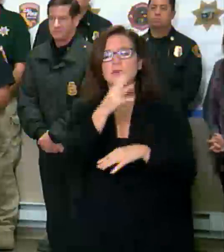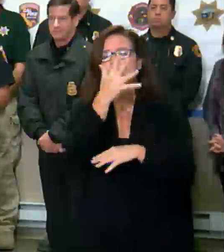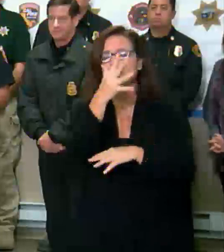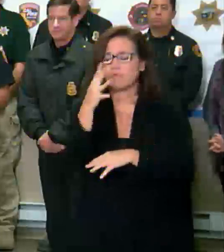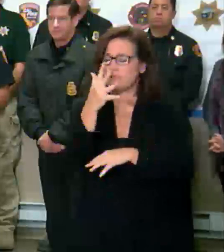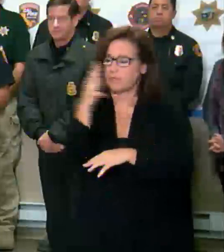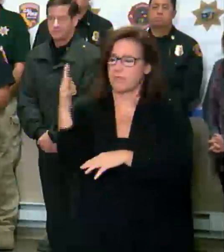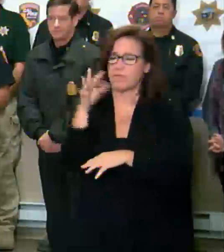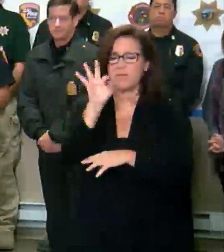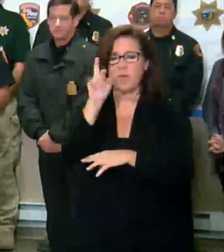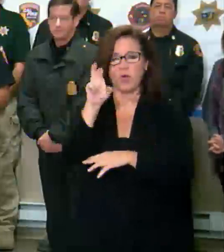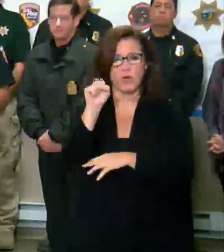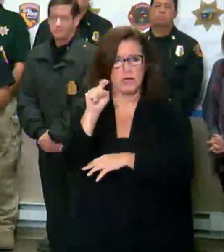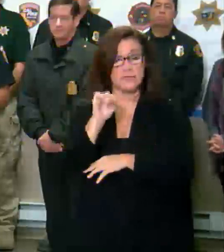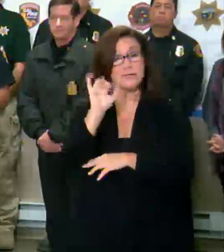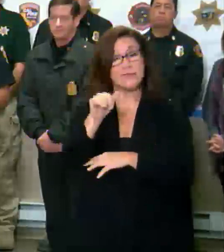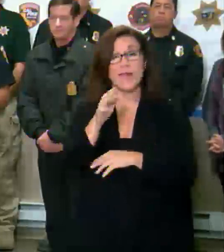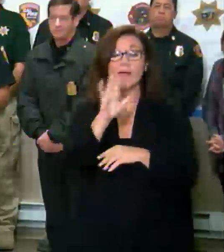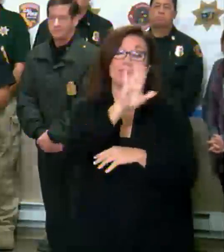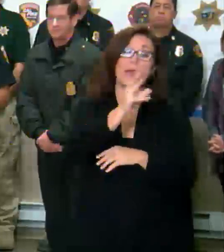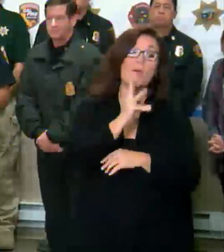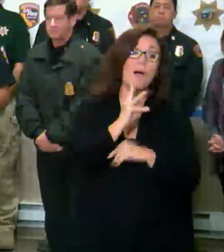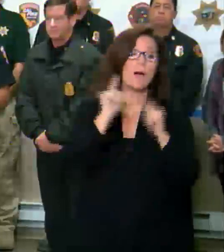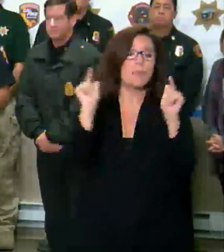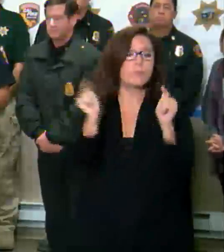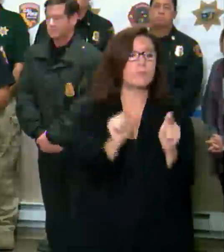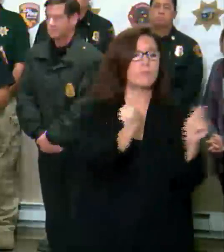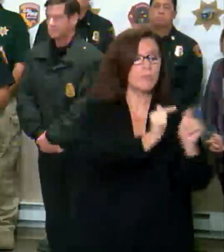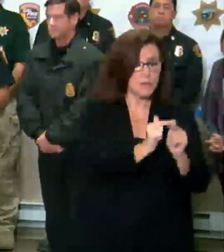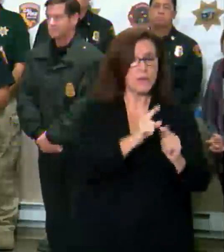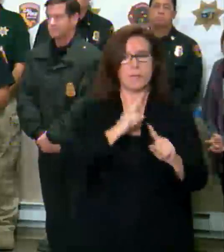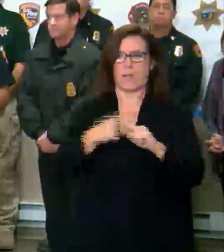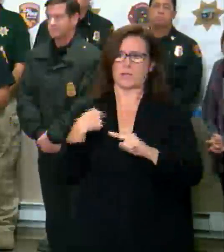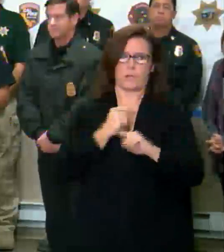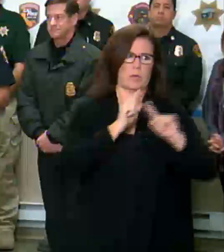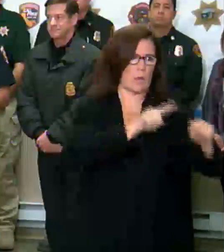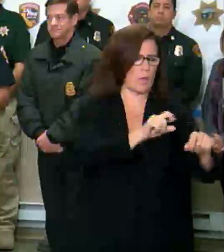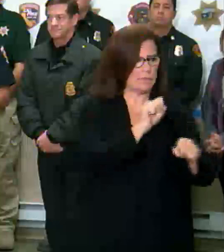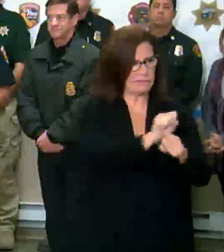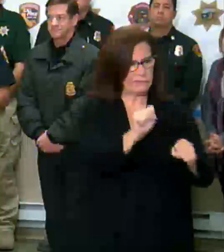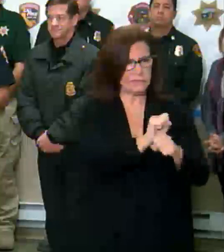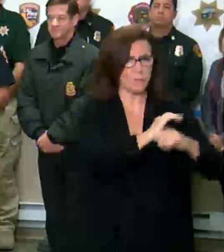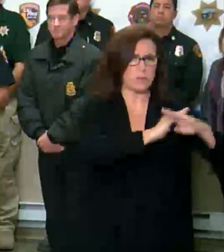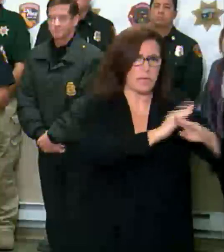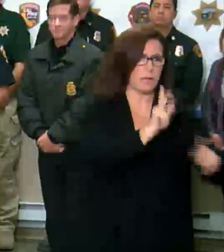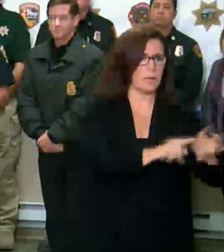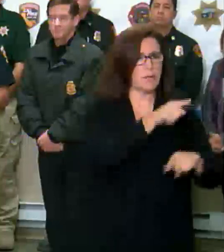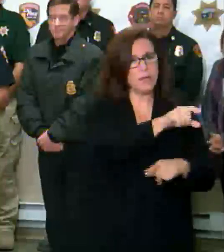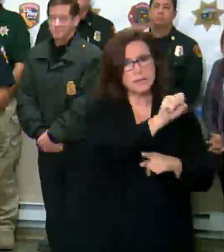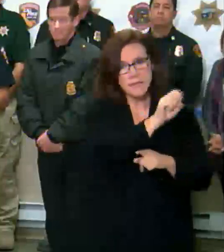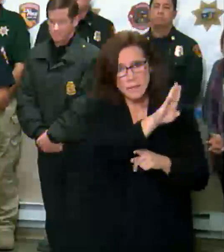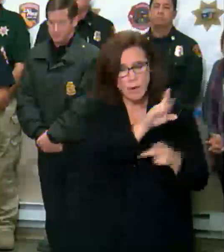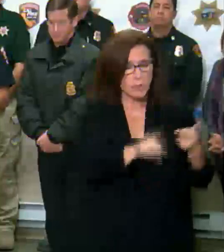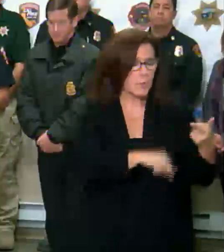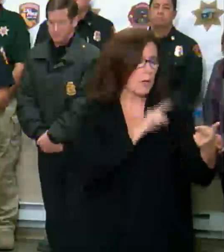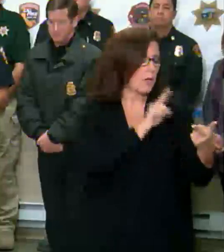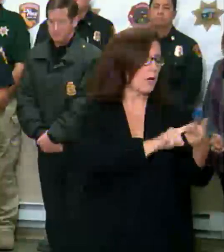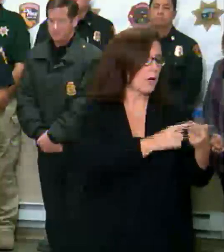public in the areas of both Ventura and into Santa Barbara. We have over 119 crews